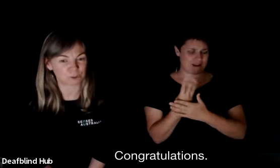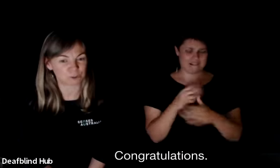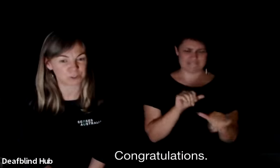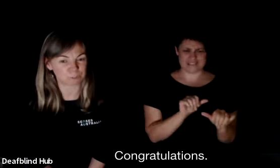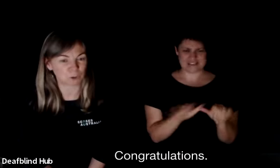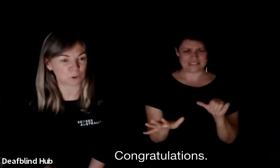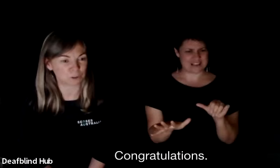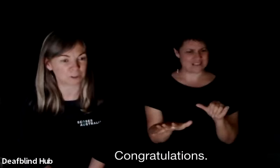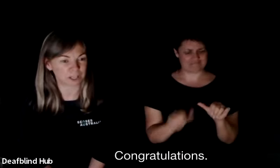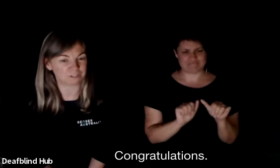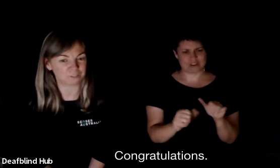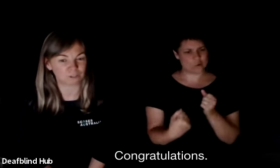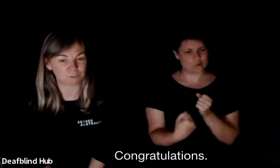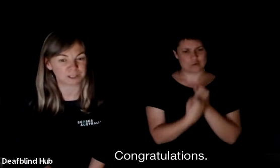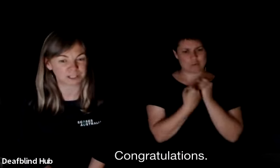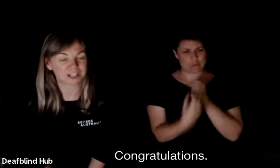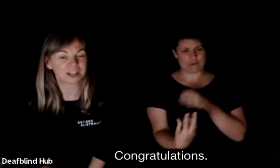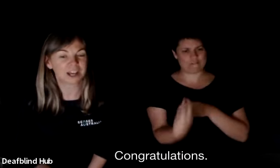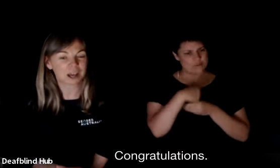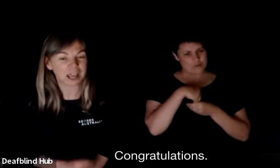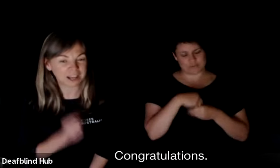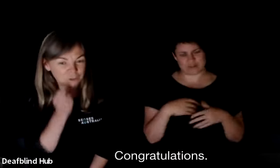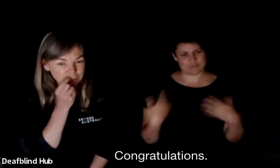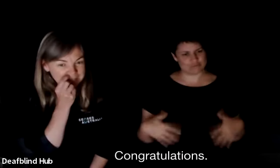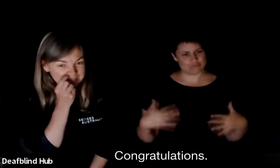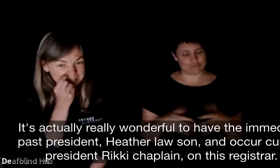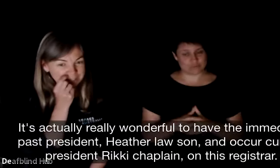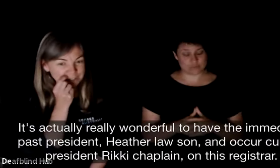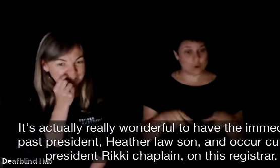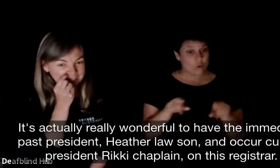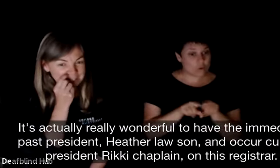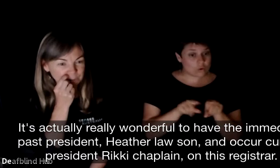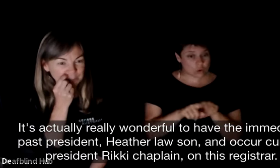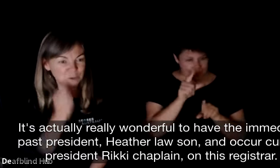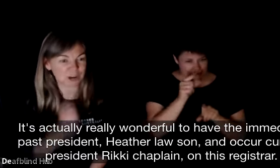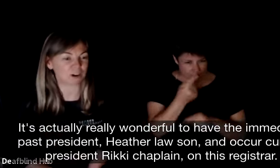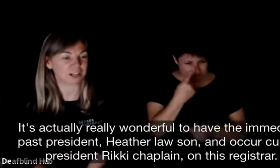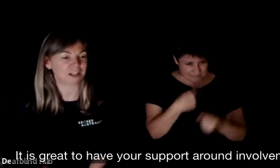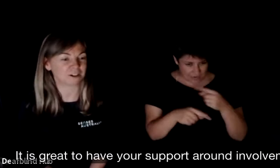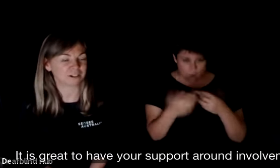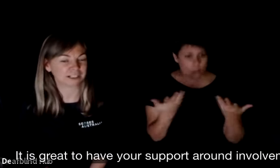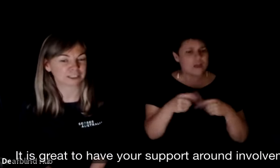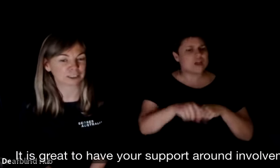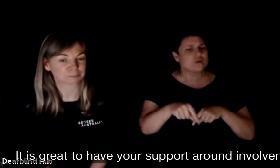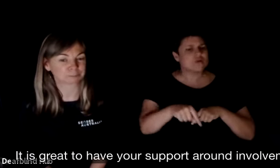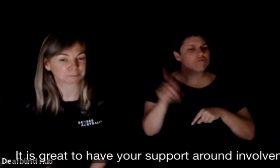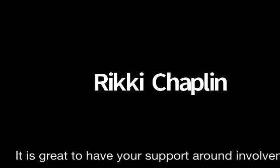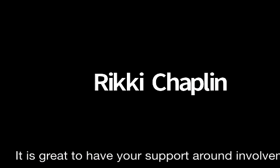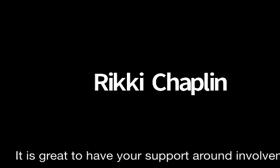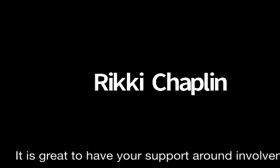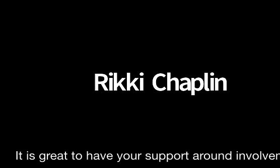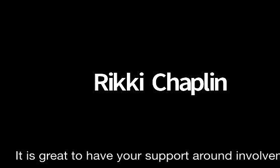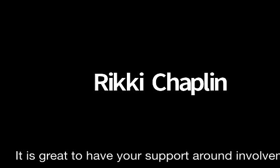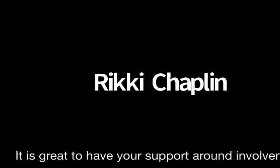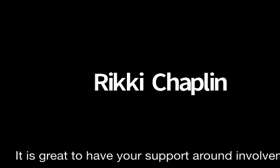have your support and involvement. And Ricky, can you tell us where you are right now?